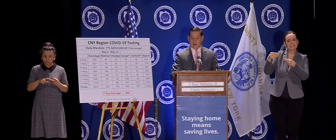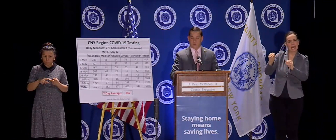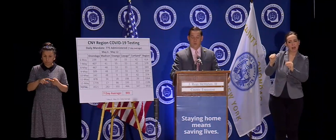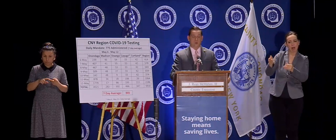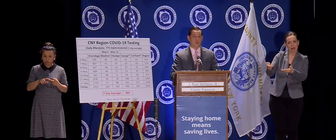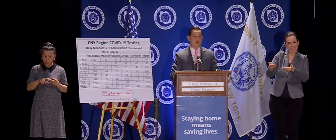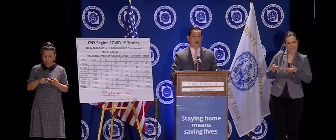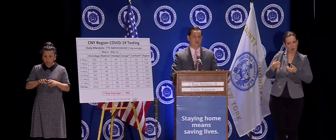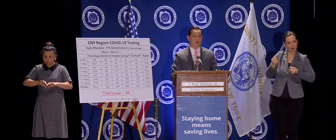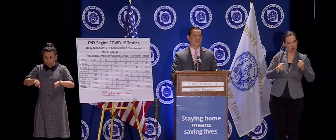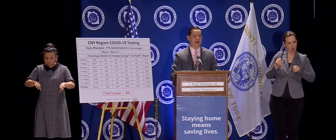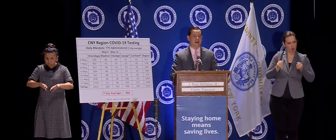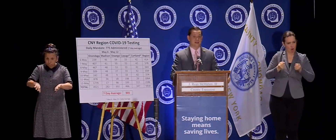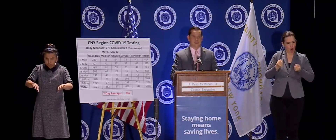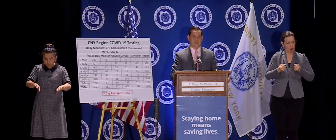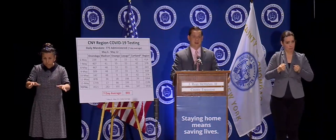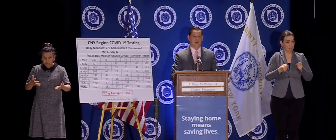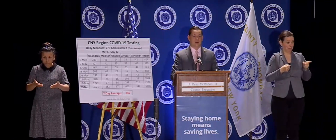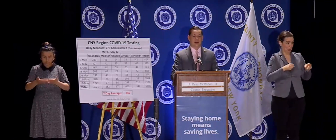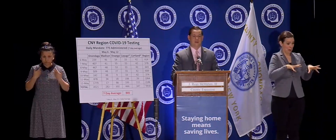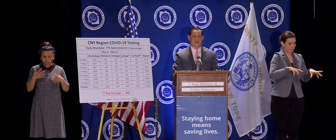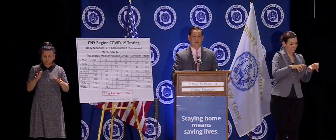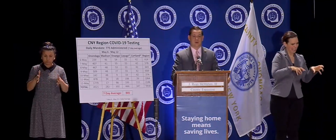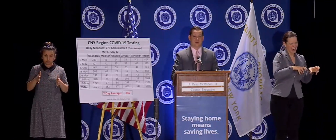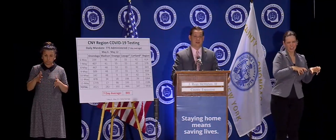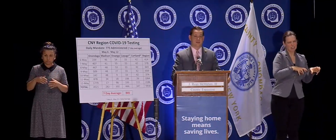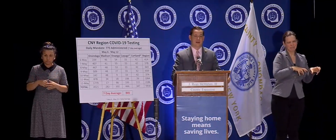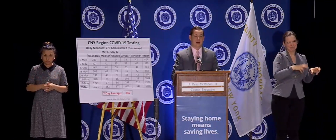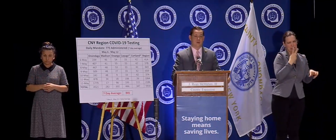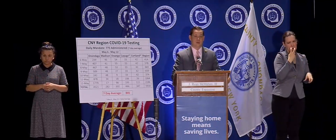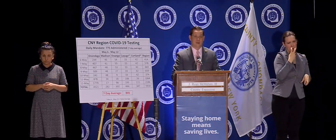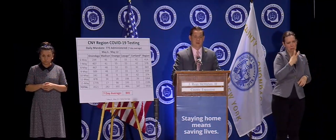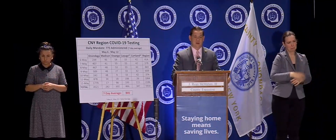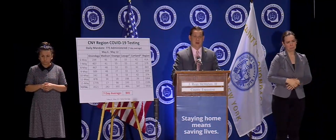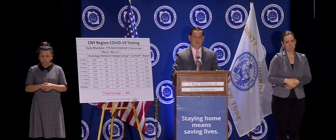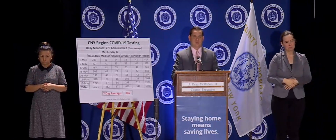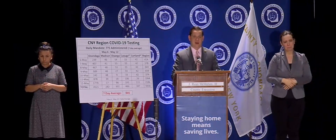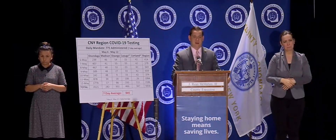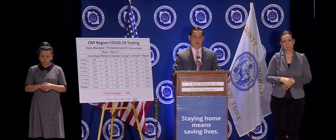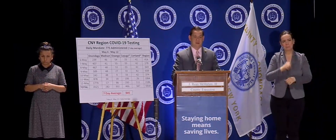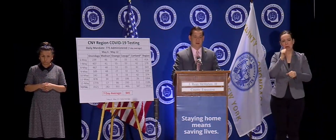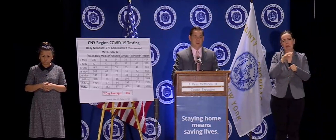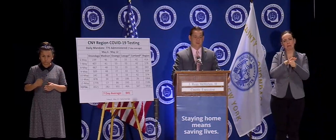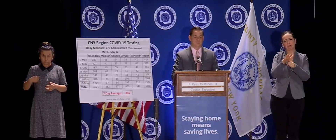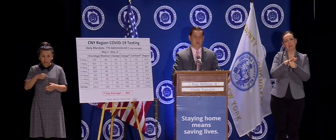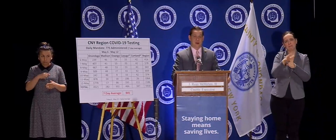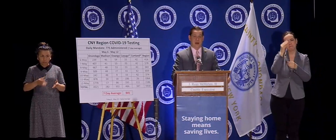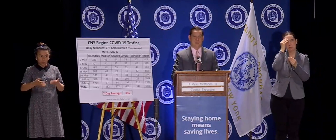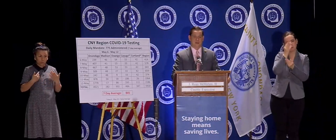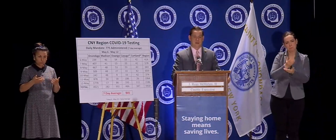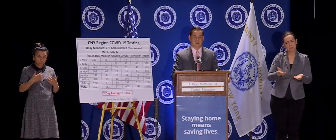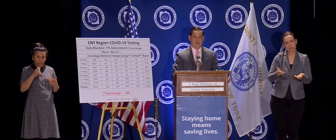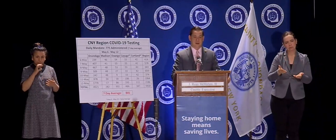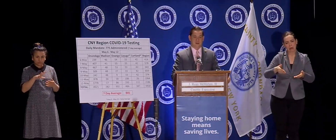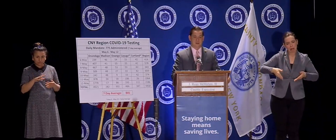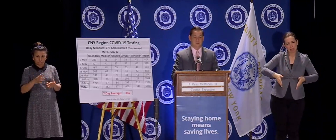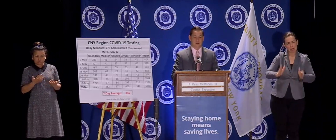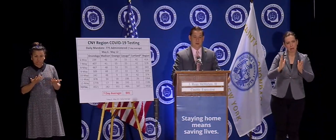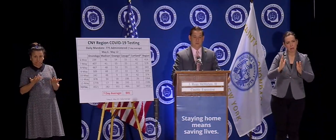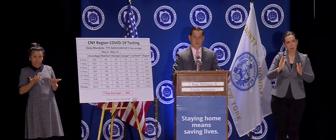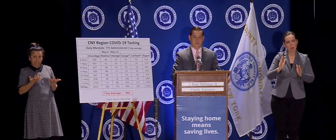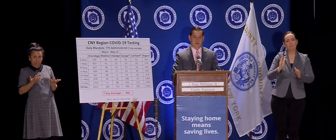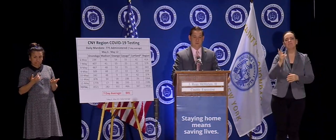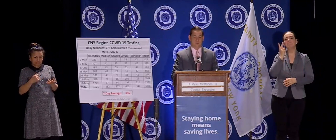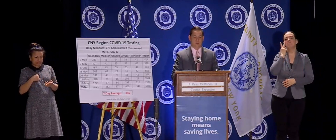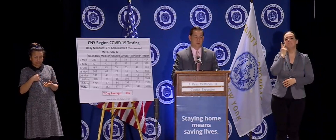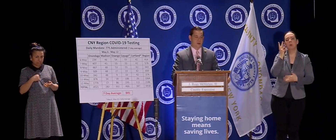believe, open yet? we don't have enough guidance on that right now to say whether that's allowed on Friday or not. So